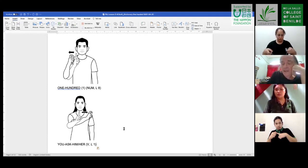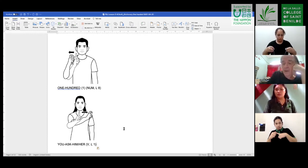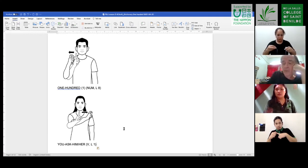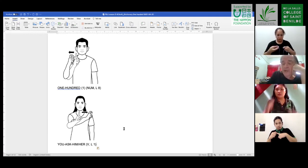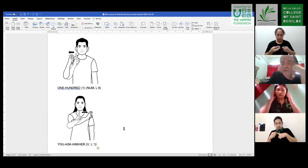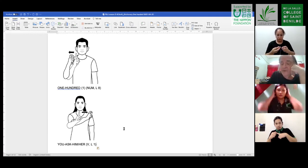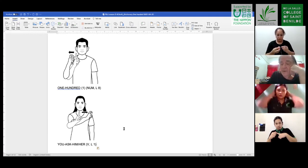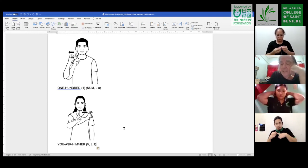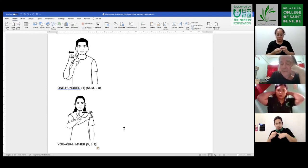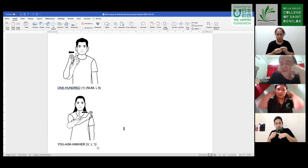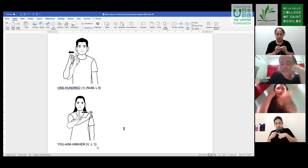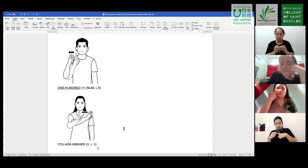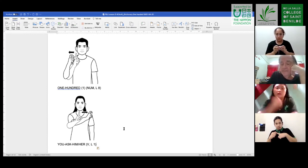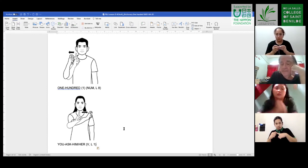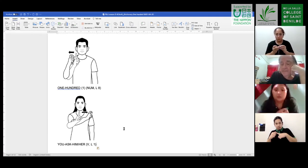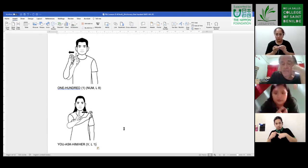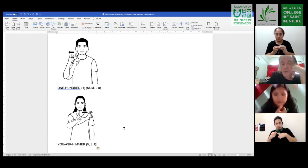clear ways of doing this.